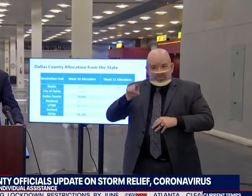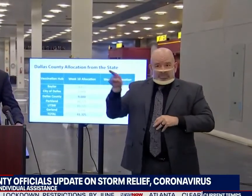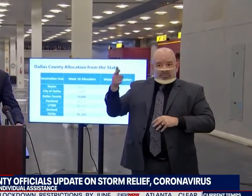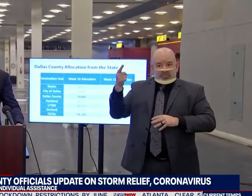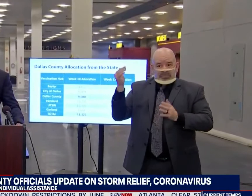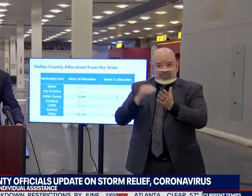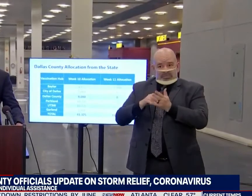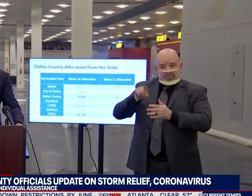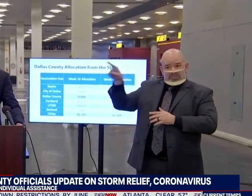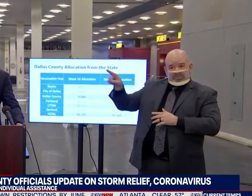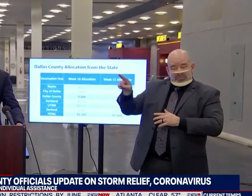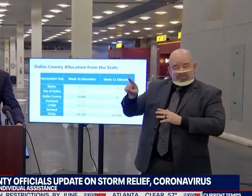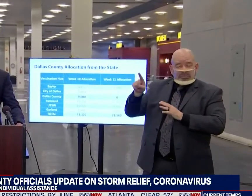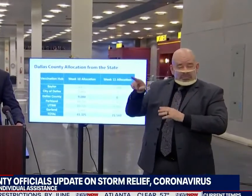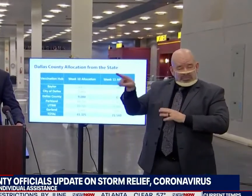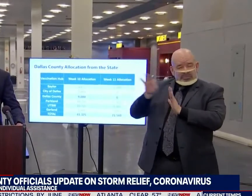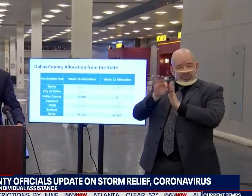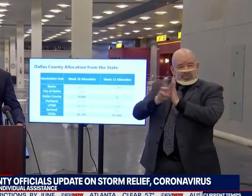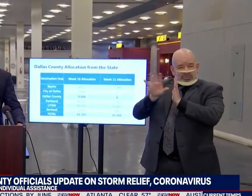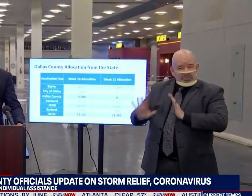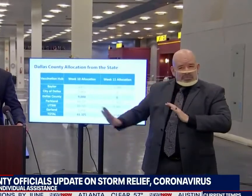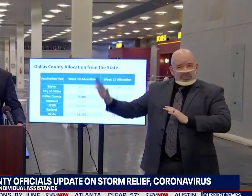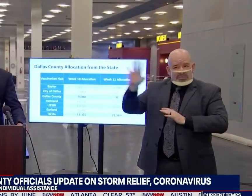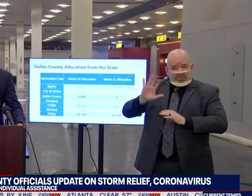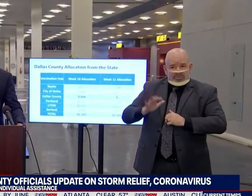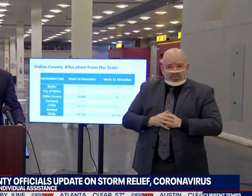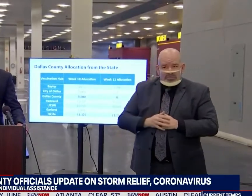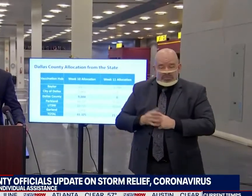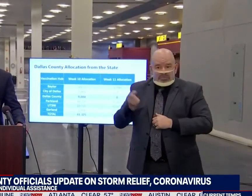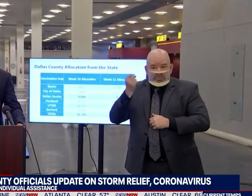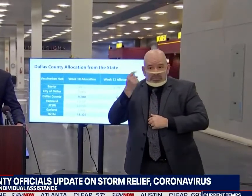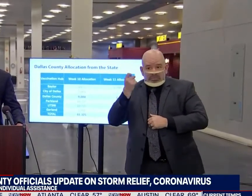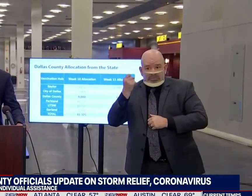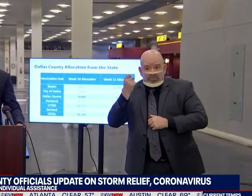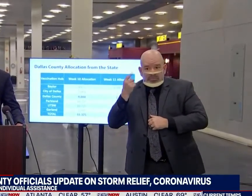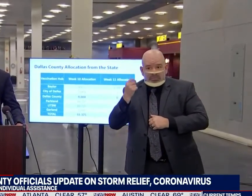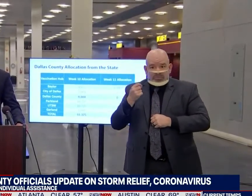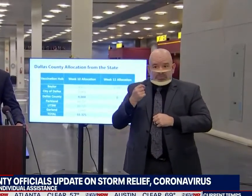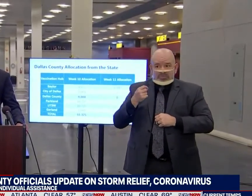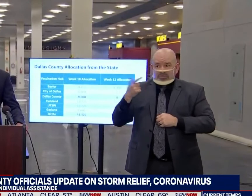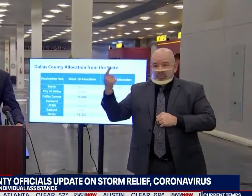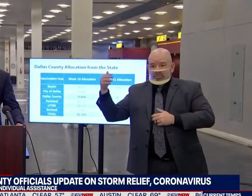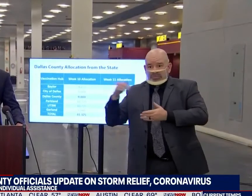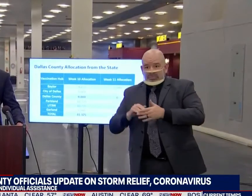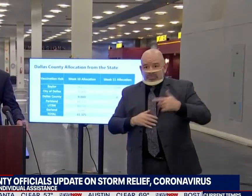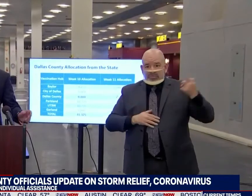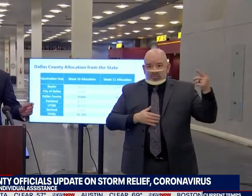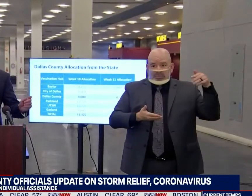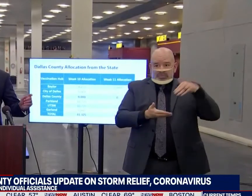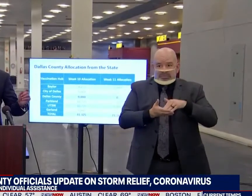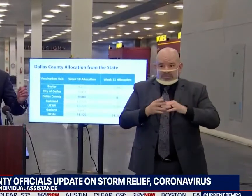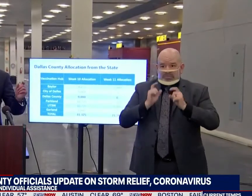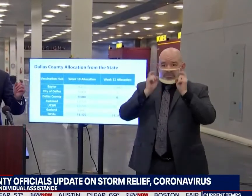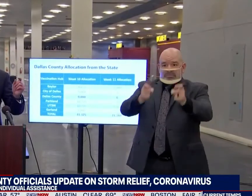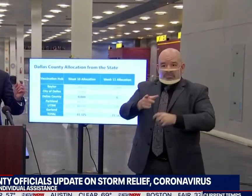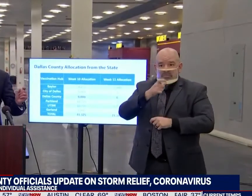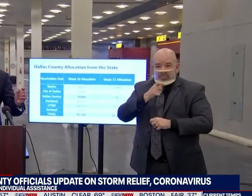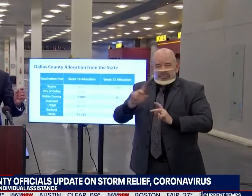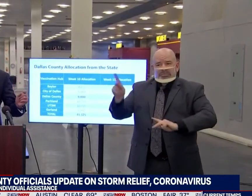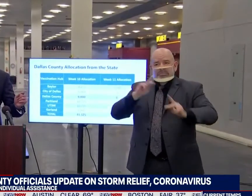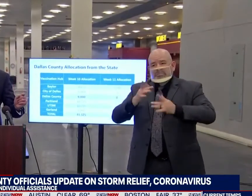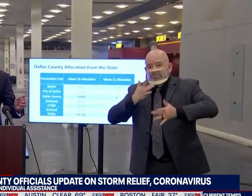So long as those vaccines go to the most underserved communities in those counties. The new vaccines along with